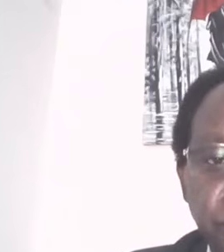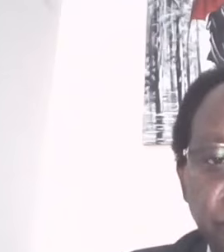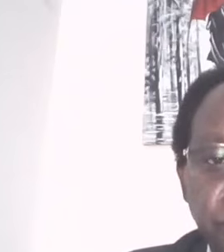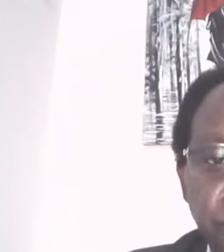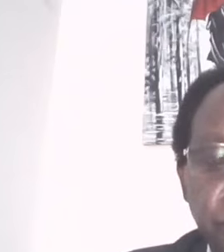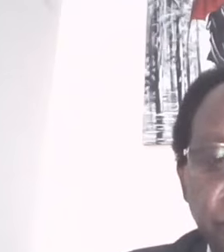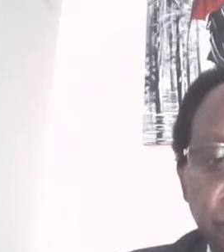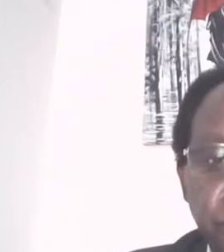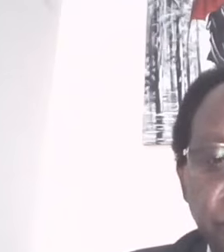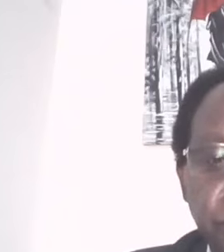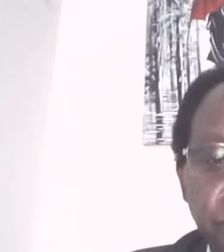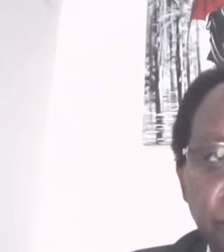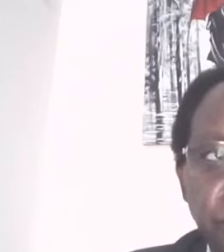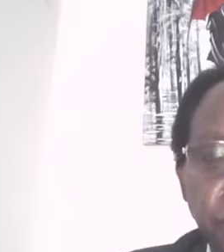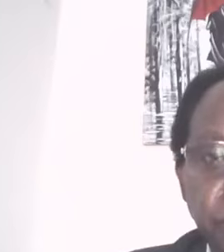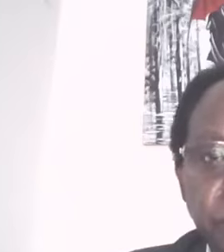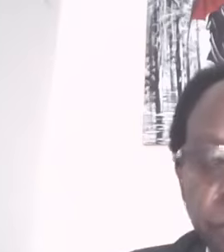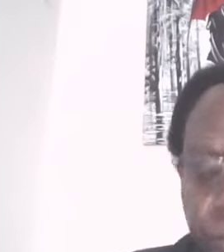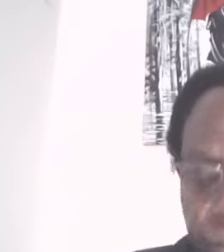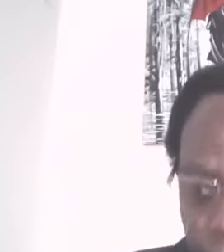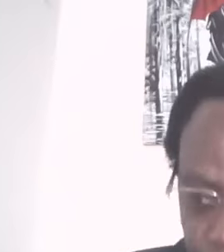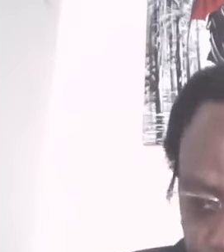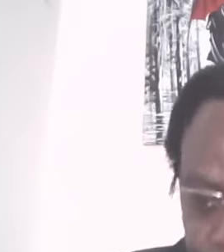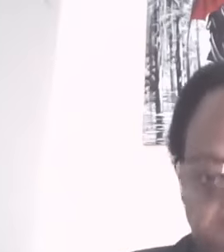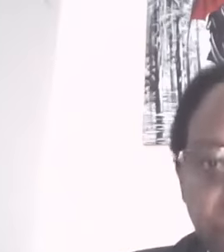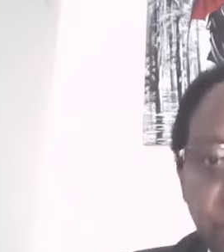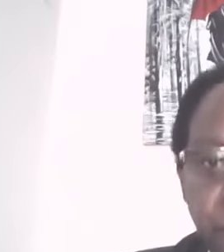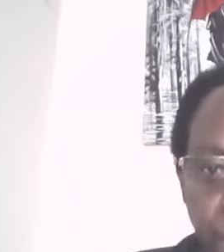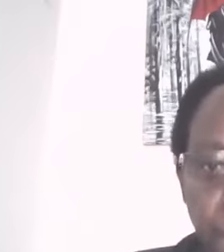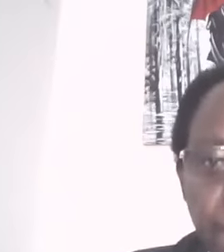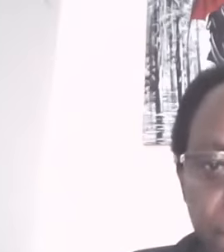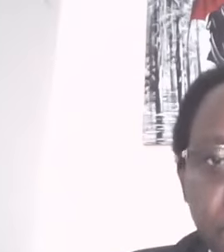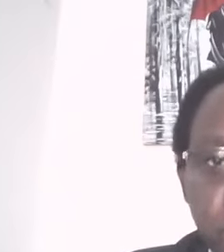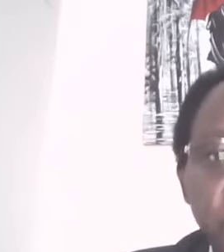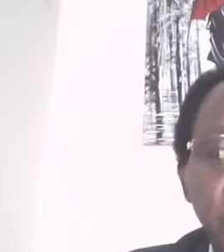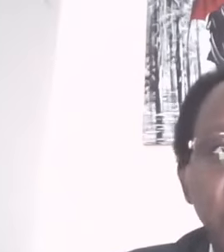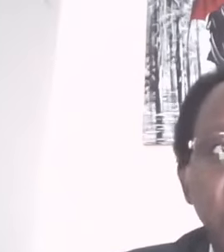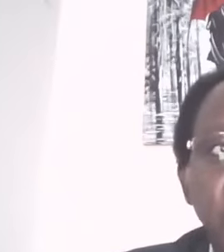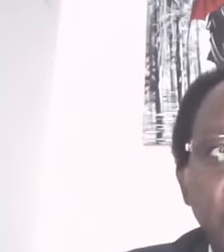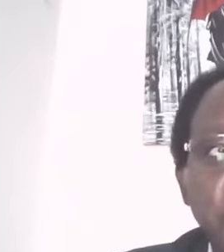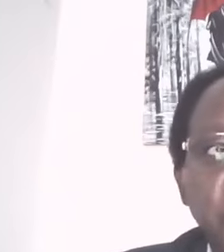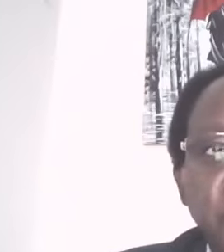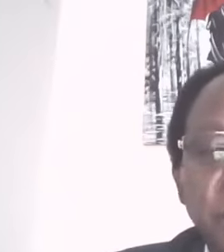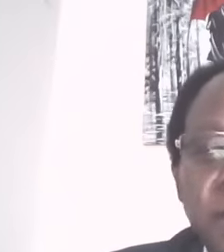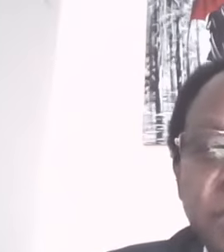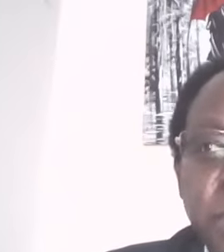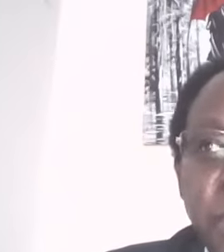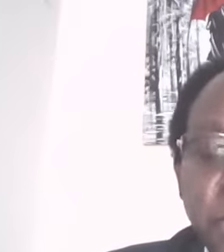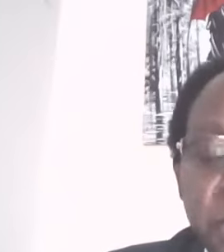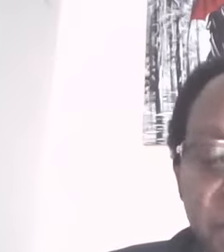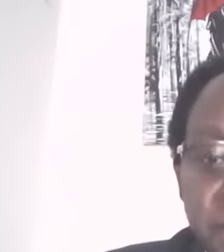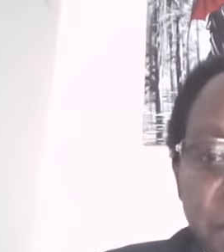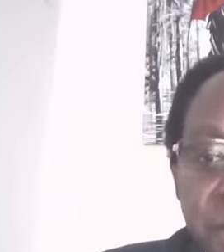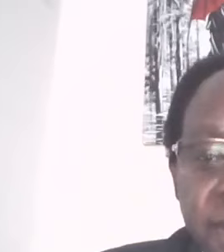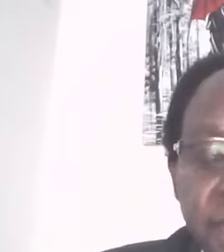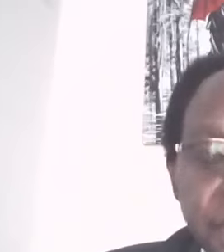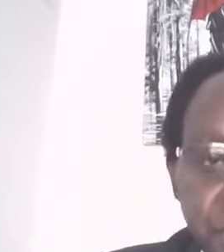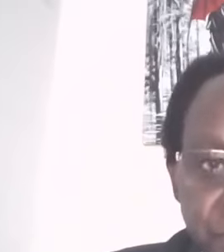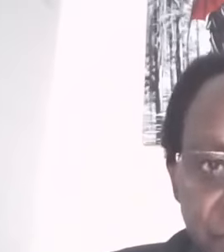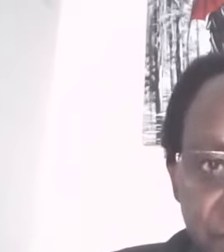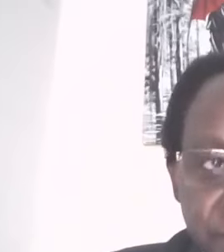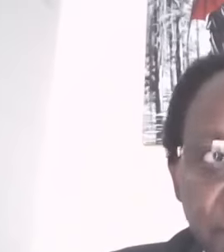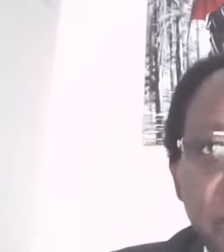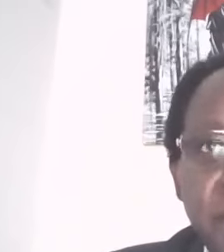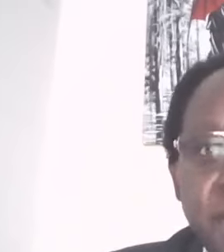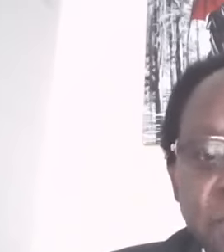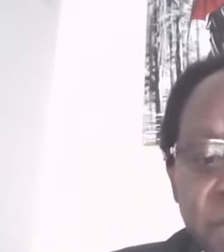Mwenda. Can the brain change after quitting alcohol? Absolutely wonderful question. Yes, the brain can